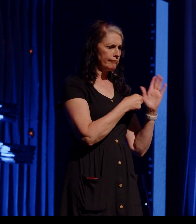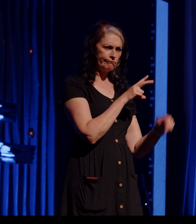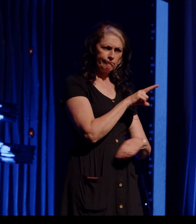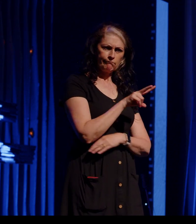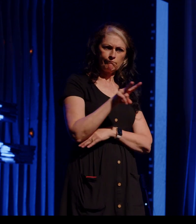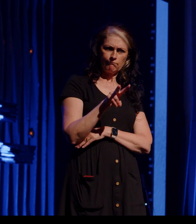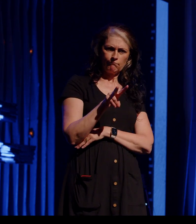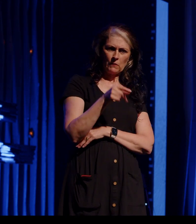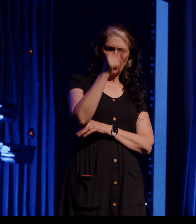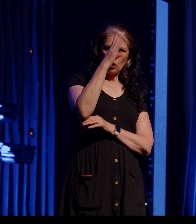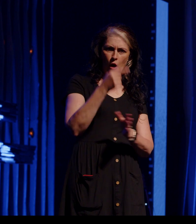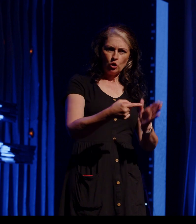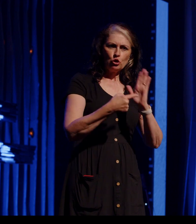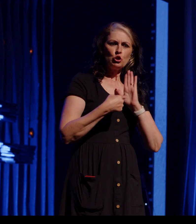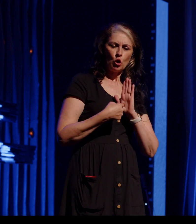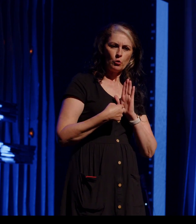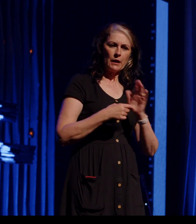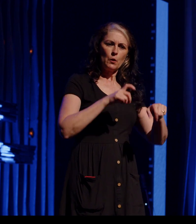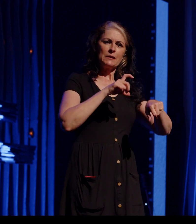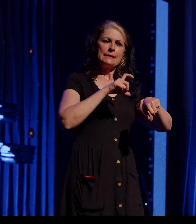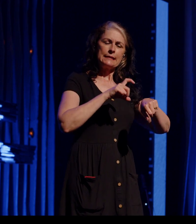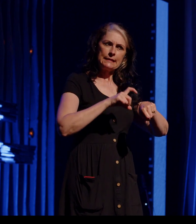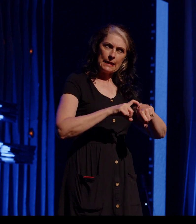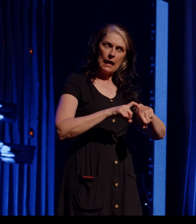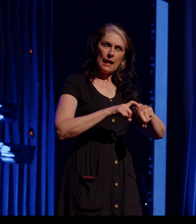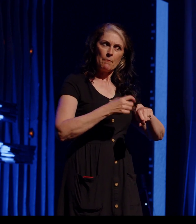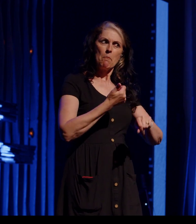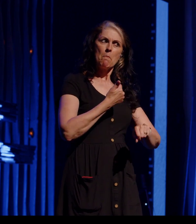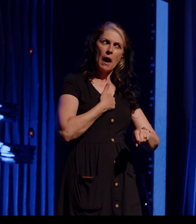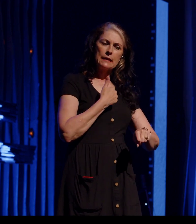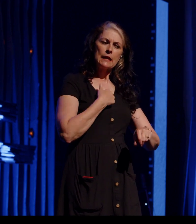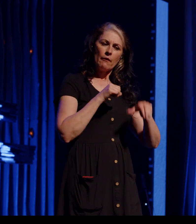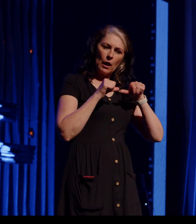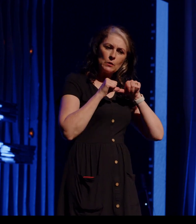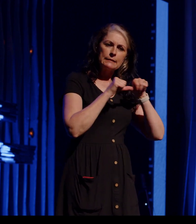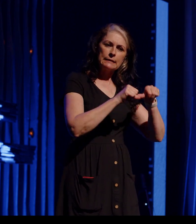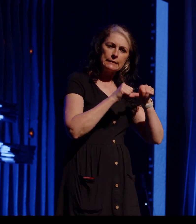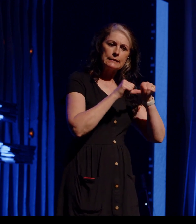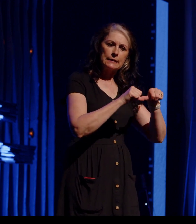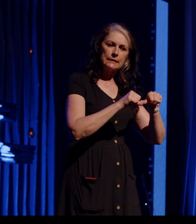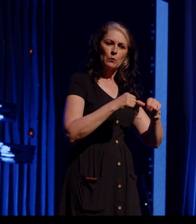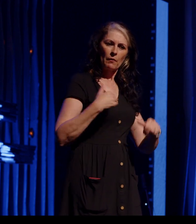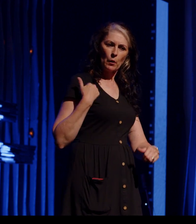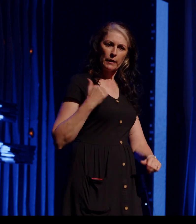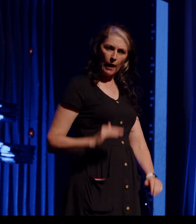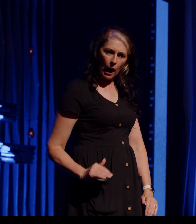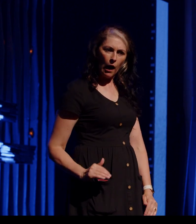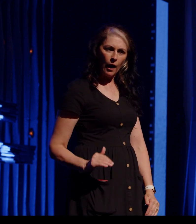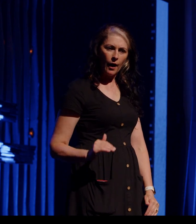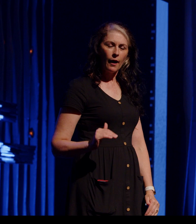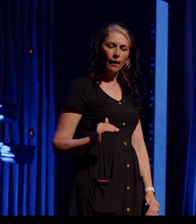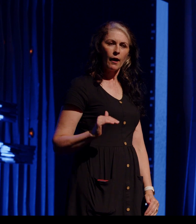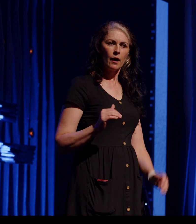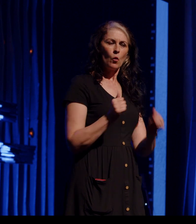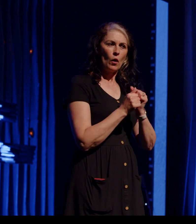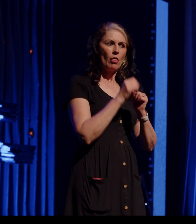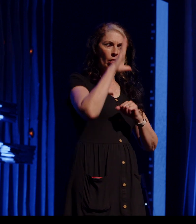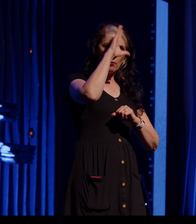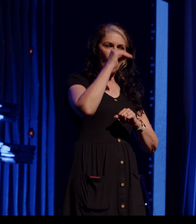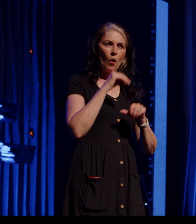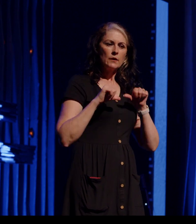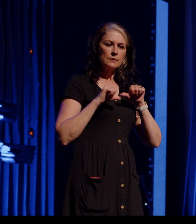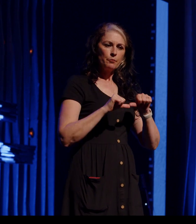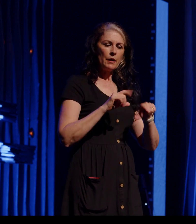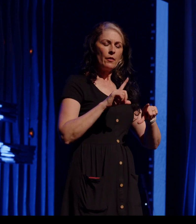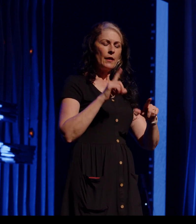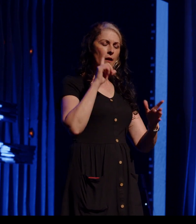God let me see it was time. I had been the consistent, the mom that got things done, and it